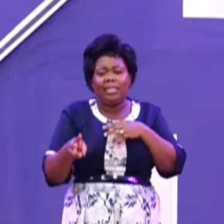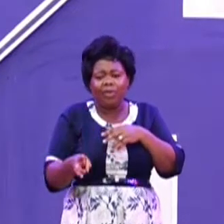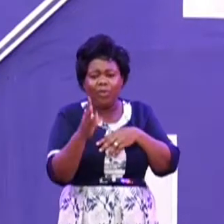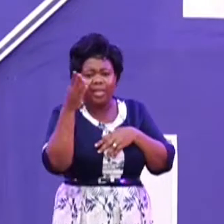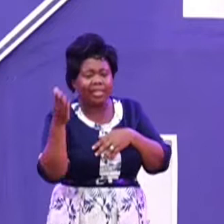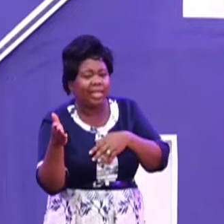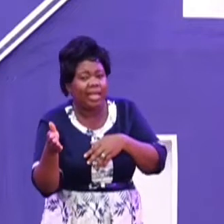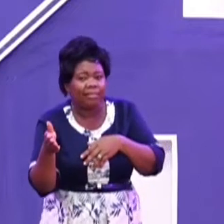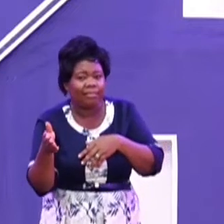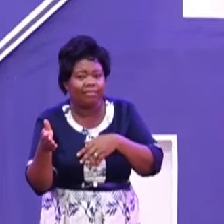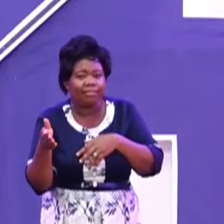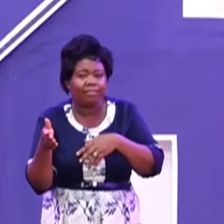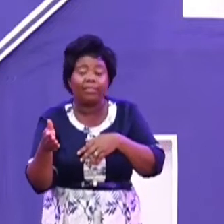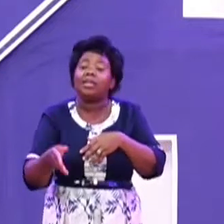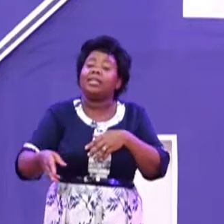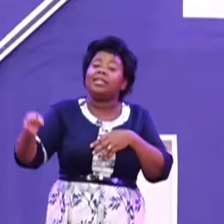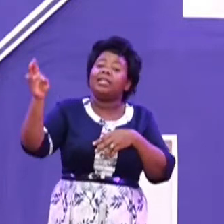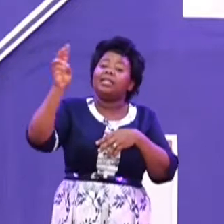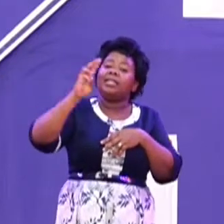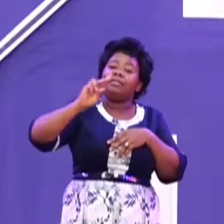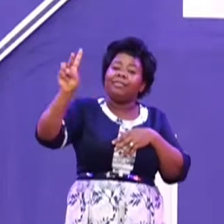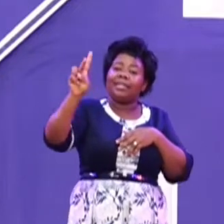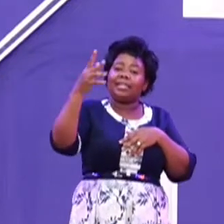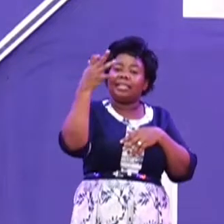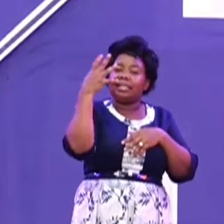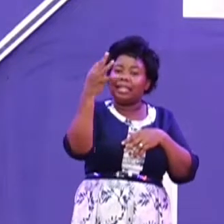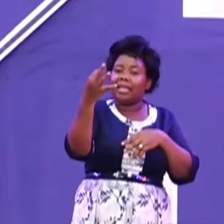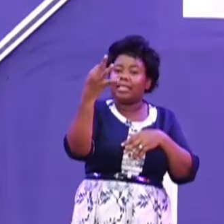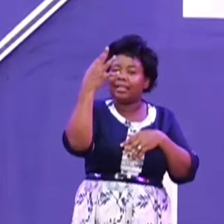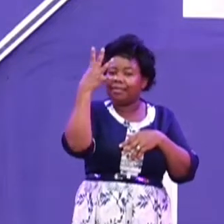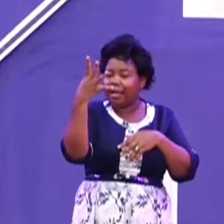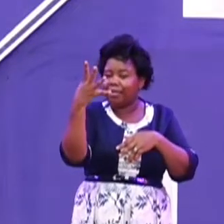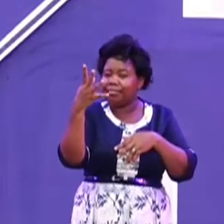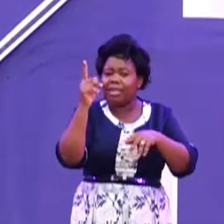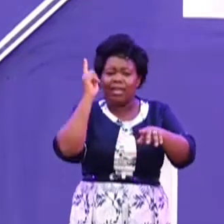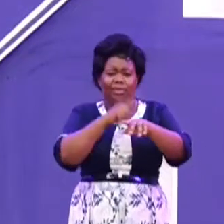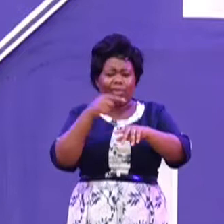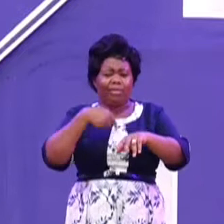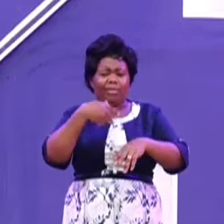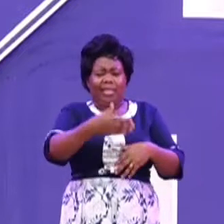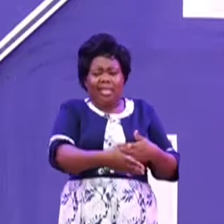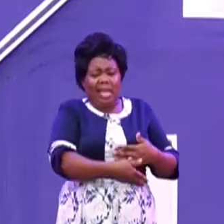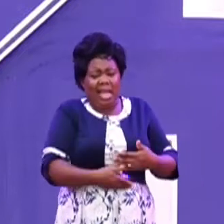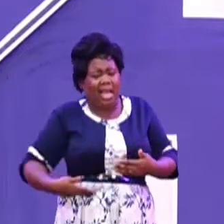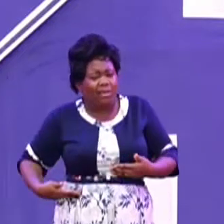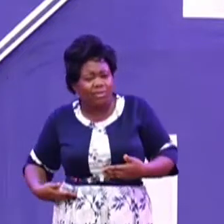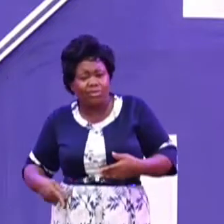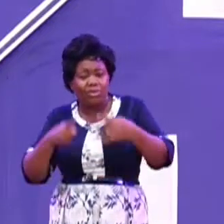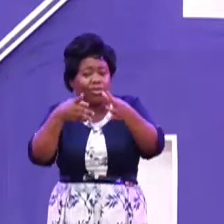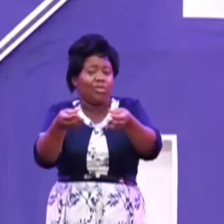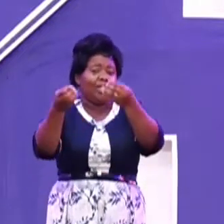This is the criteria. In verse 35, that for when I was hungry, you gave me food.